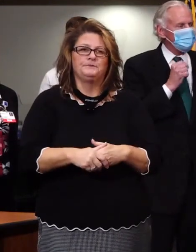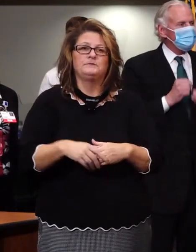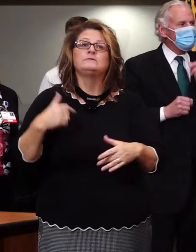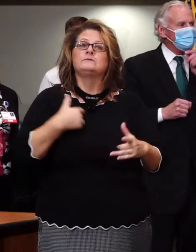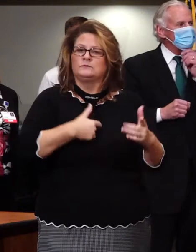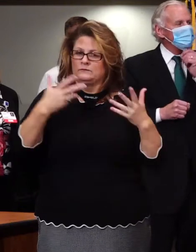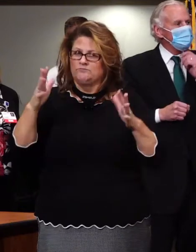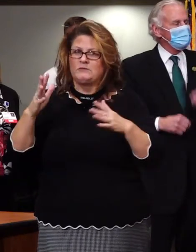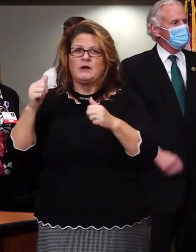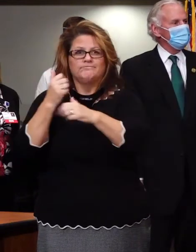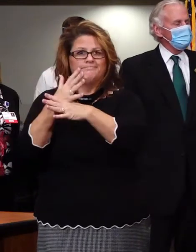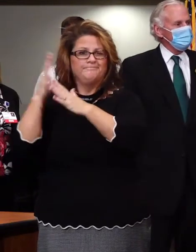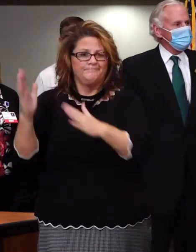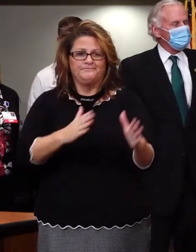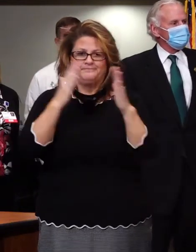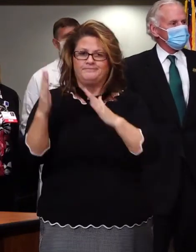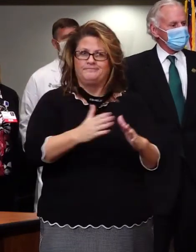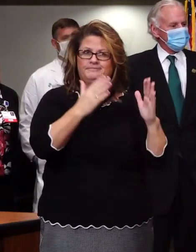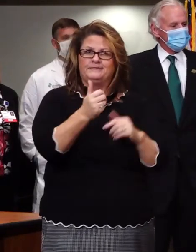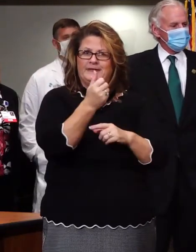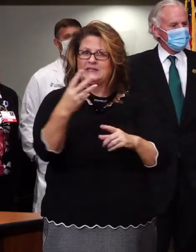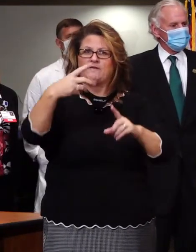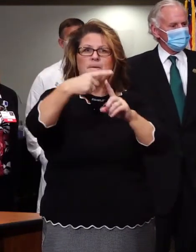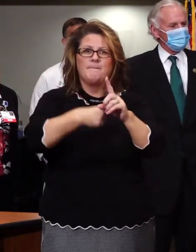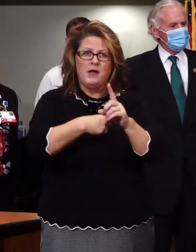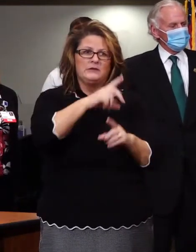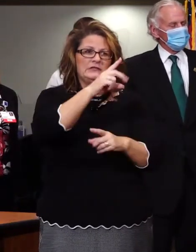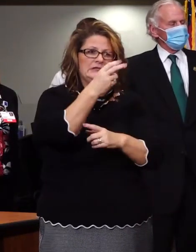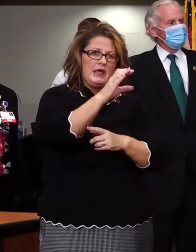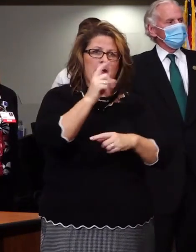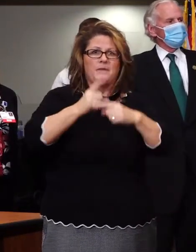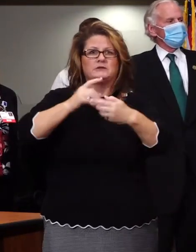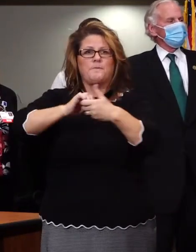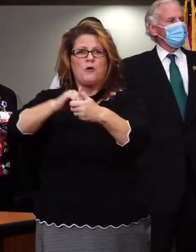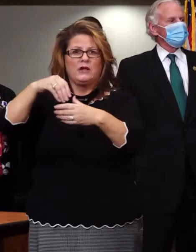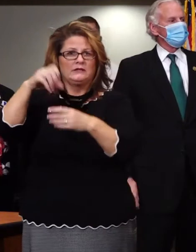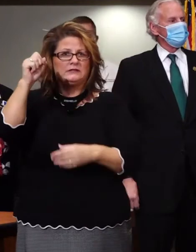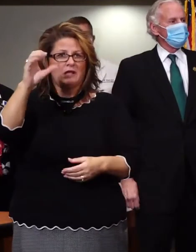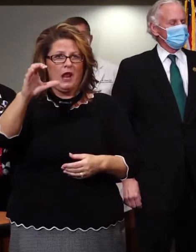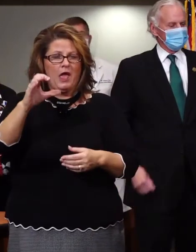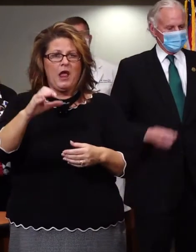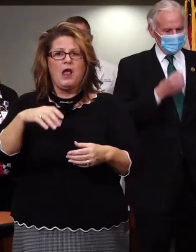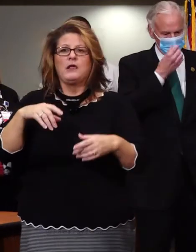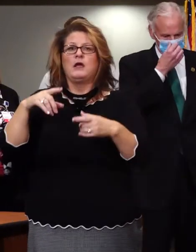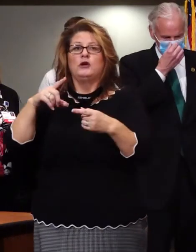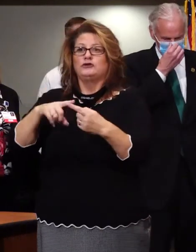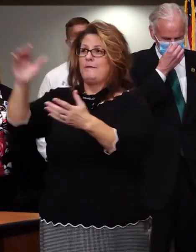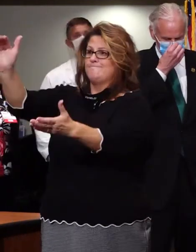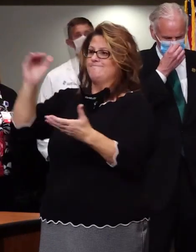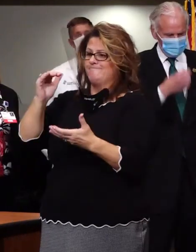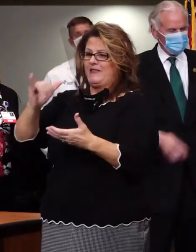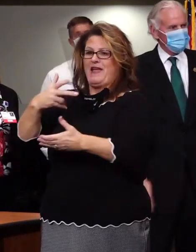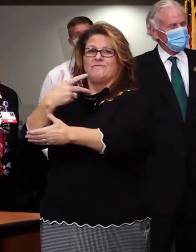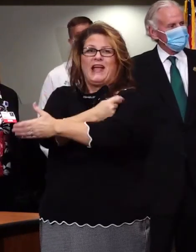been preparing over the last several months here at DHEC and with our partners here at South Carolina. We've been preparing to receive and distribute COVID-19